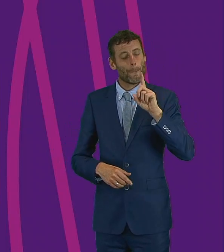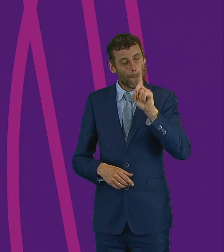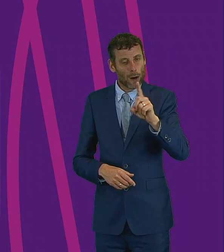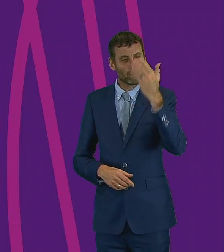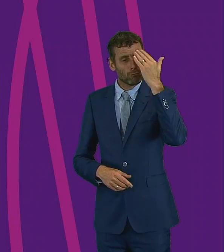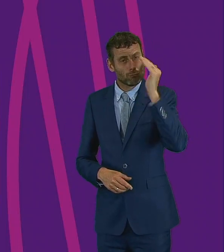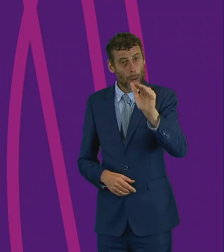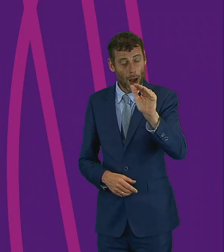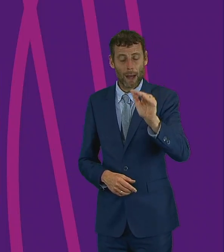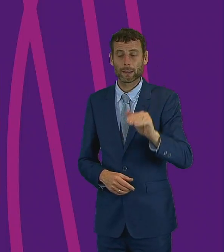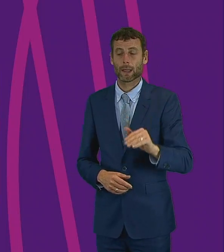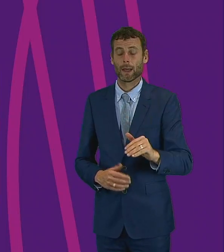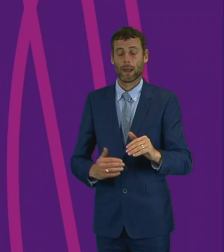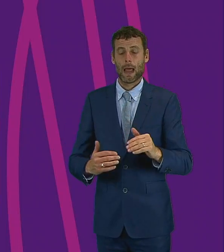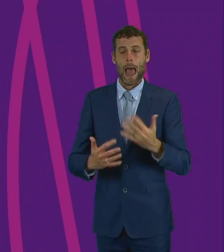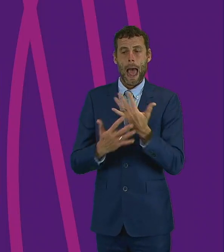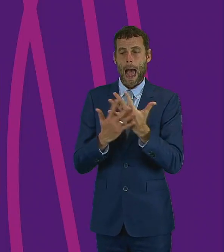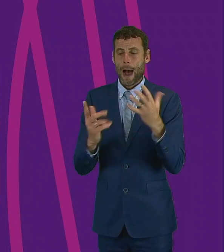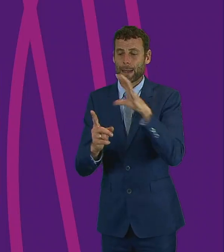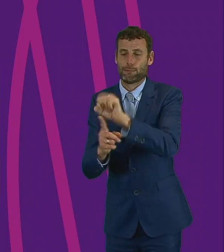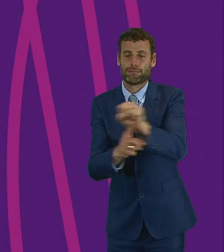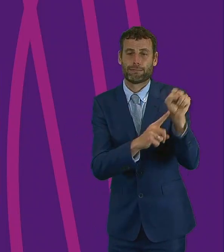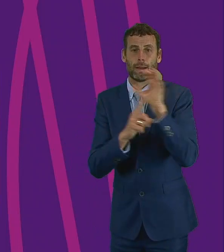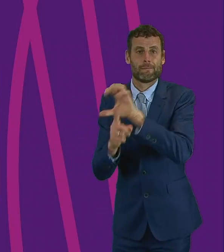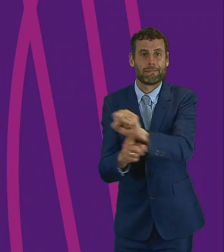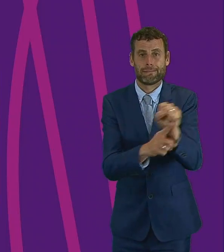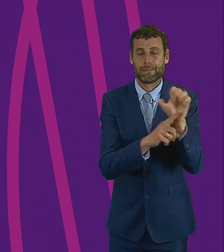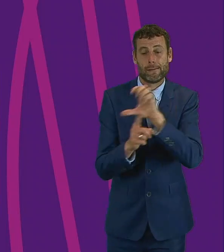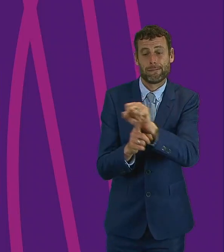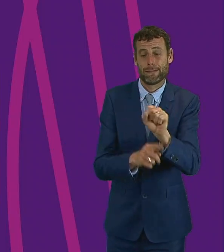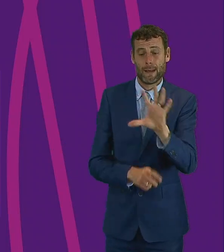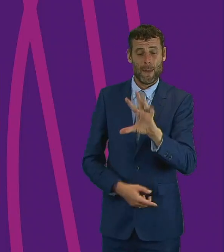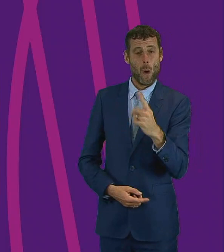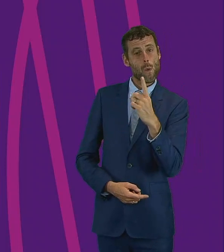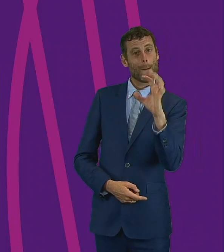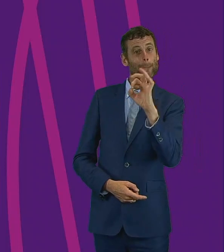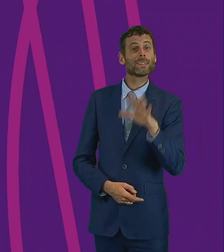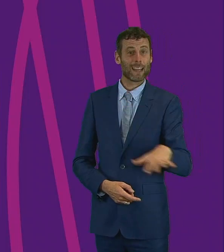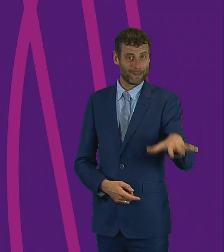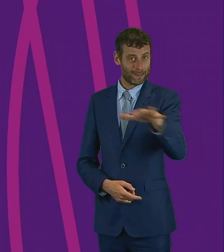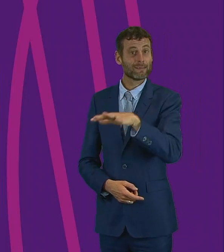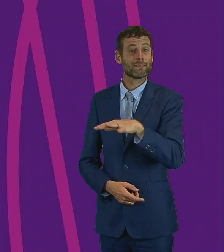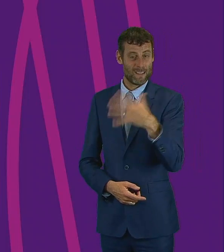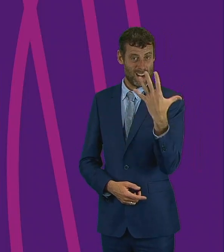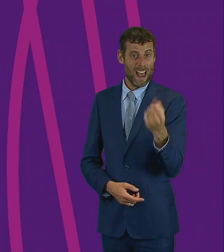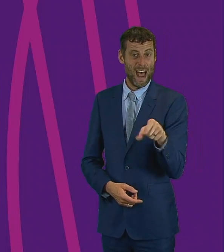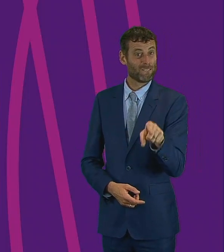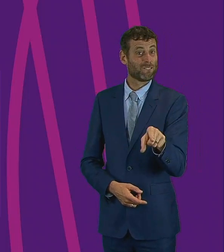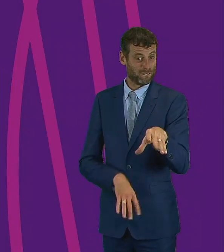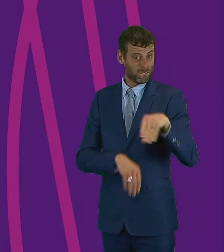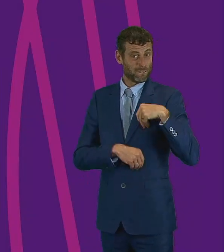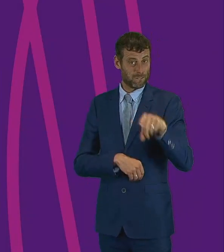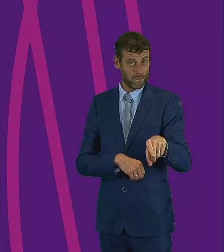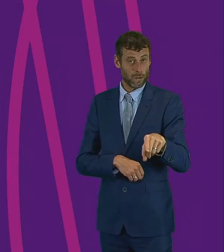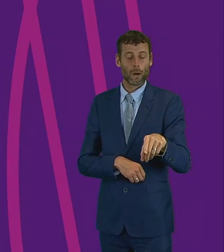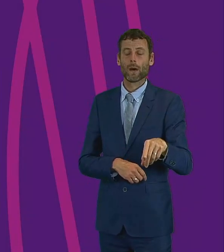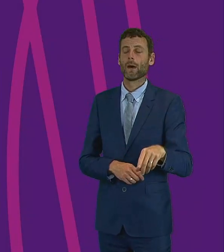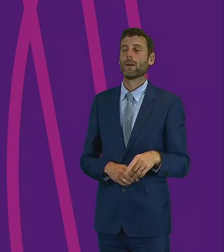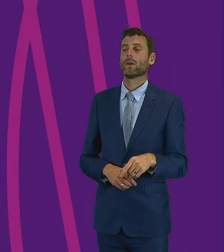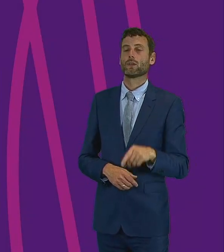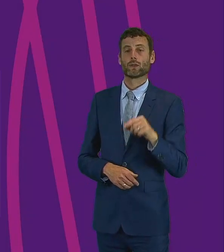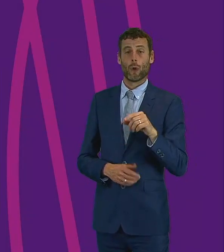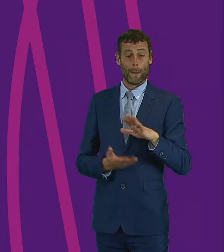given the vastly increased numbers of tests that we are doing, of around 1%. And that should allow us to be vigilant, not